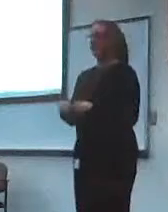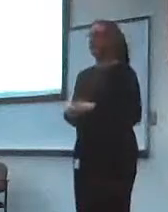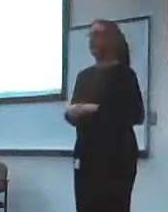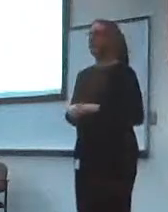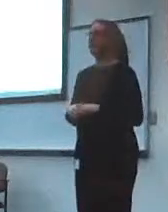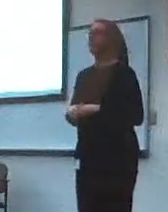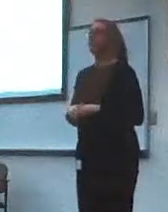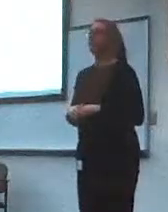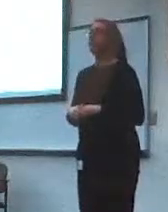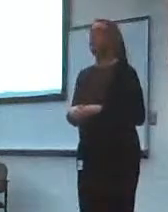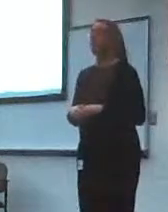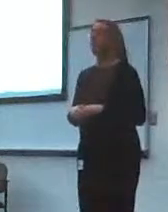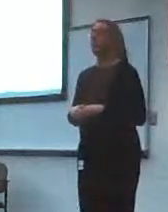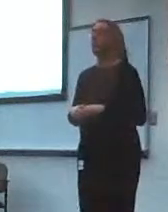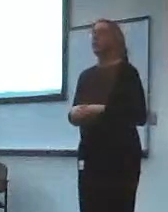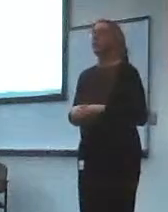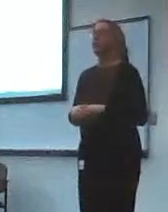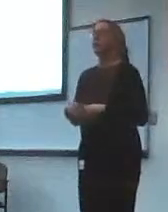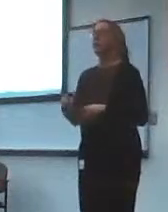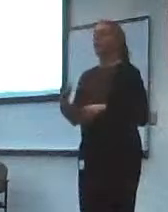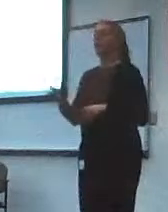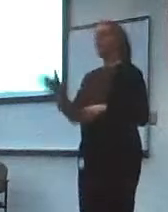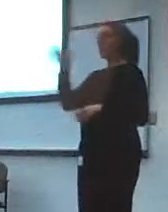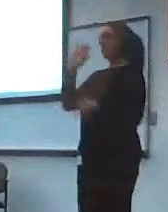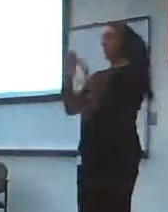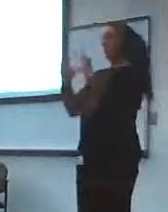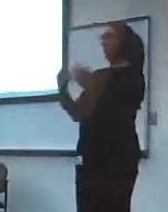I'm going to give you all some time to study for your review.